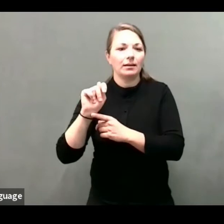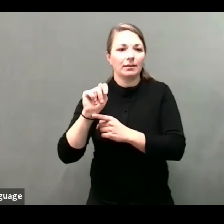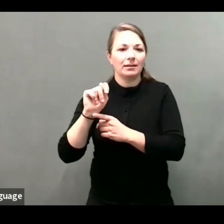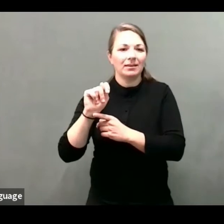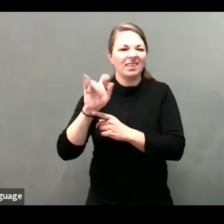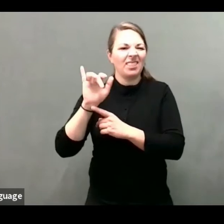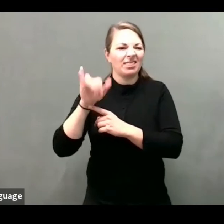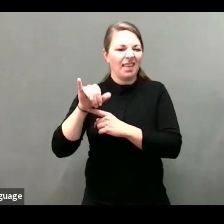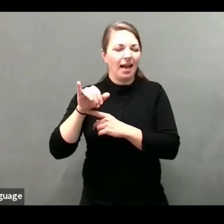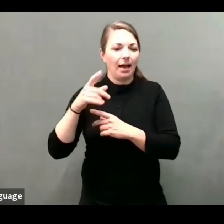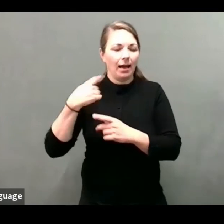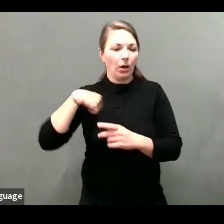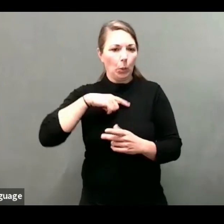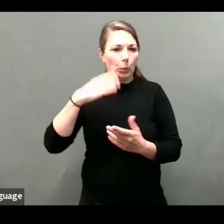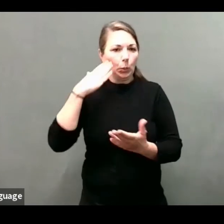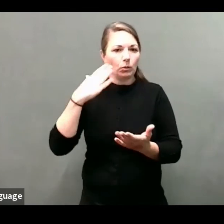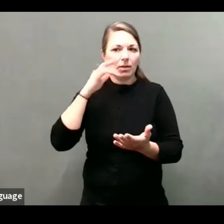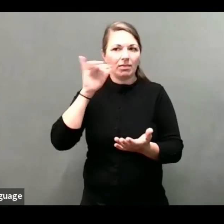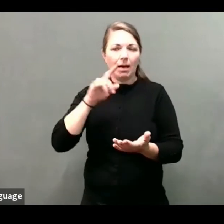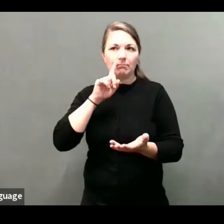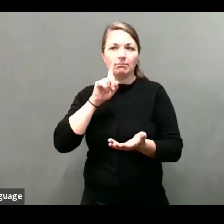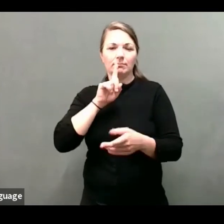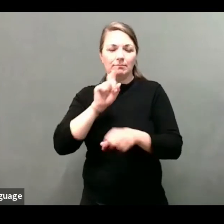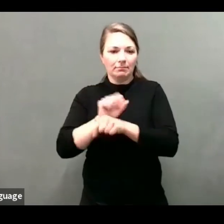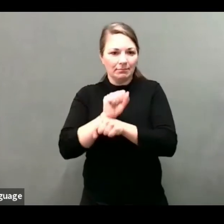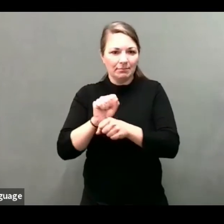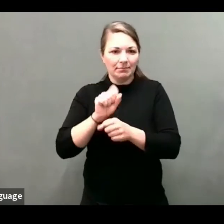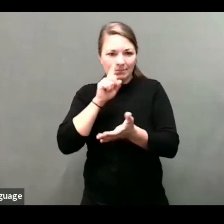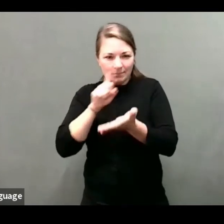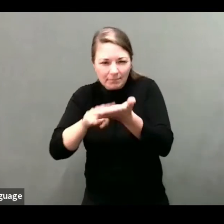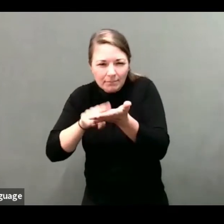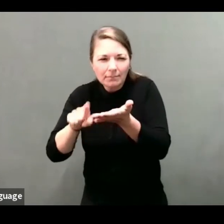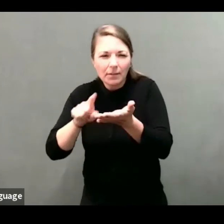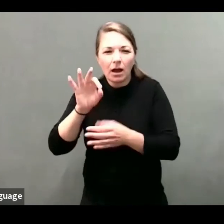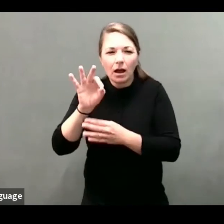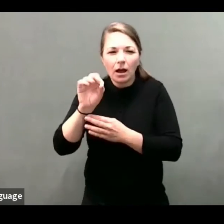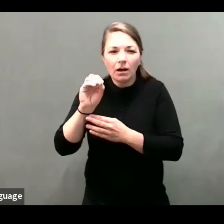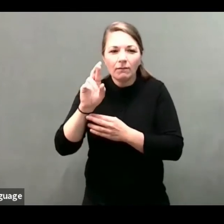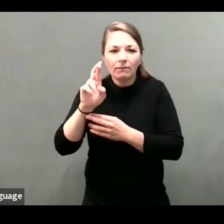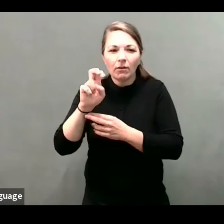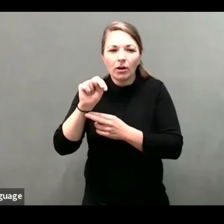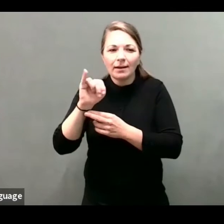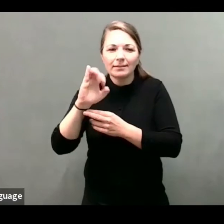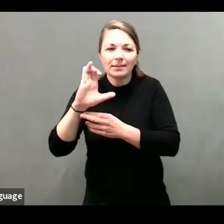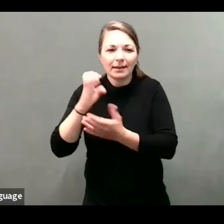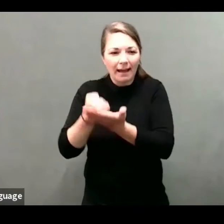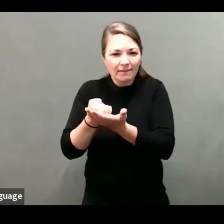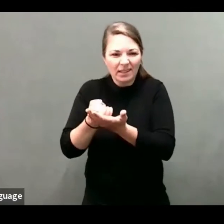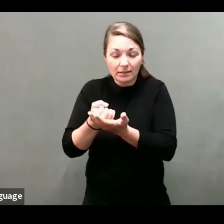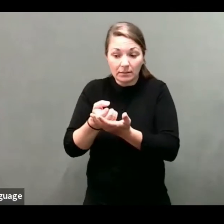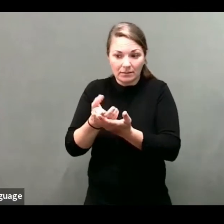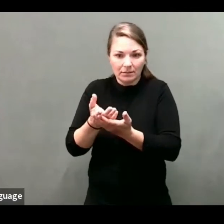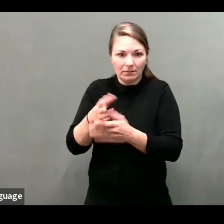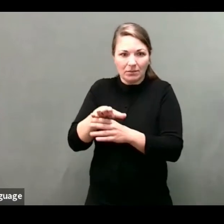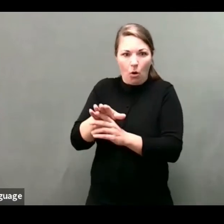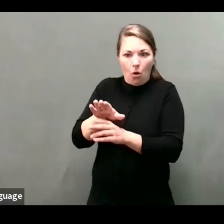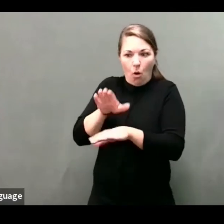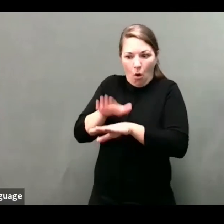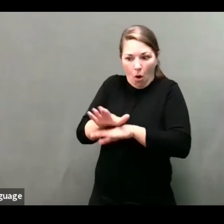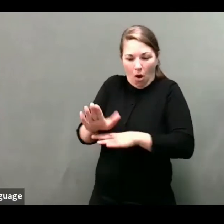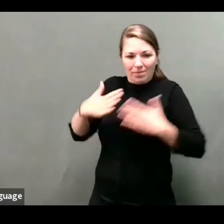actual forensic evidence that is typically on the survivor's body, and we're going to talk about that in great detail. And so